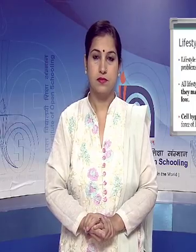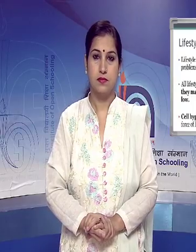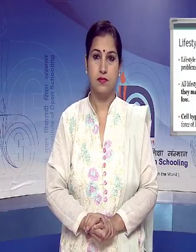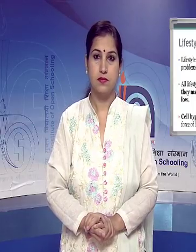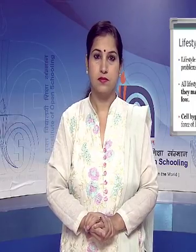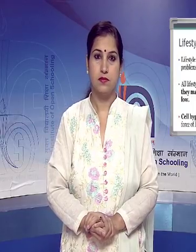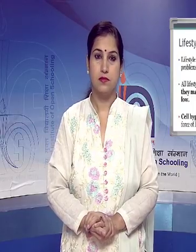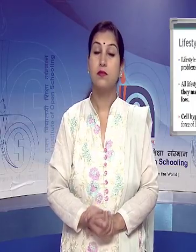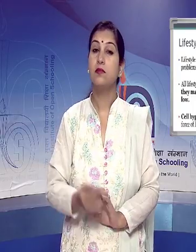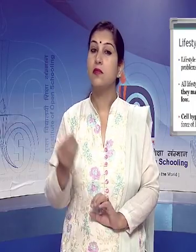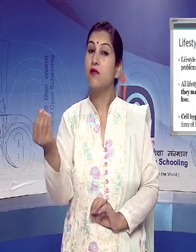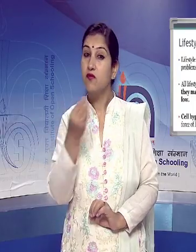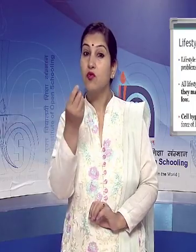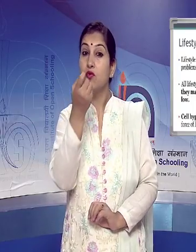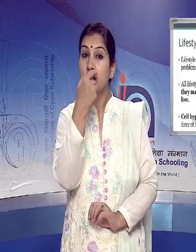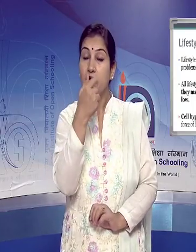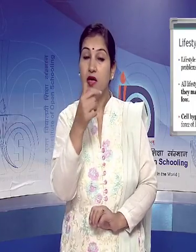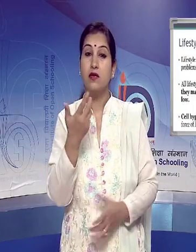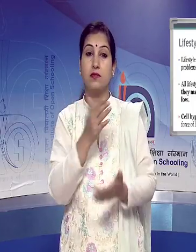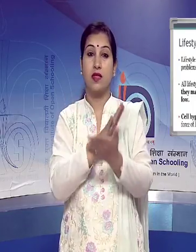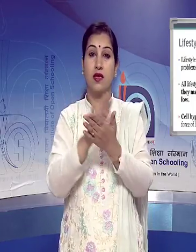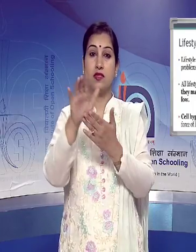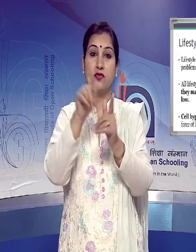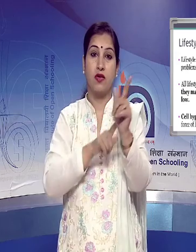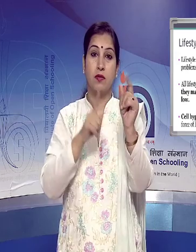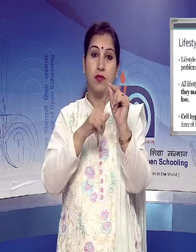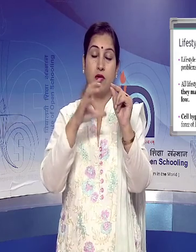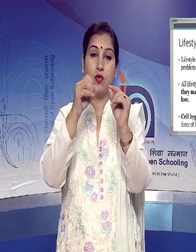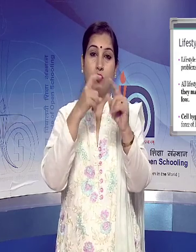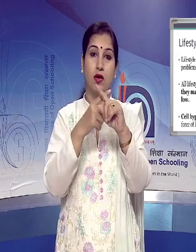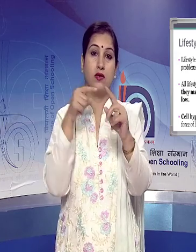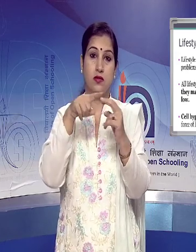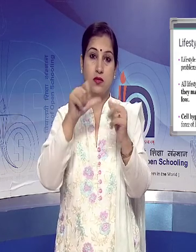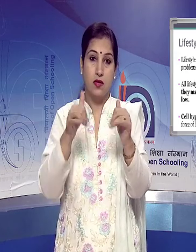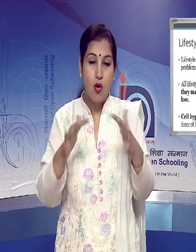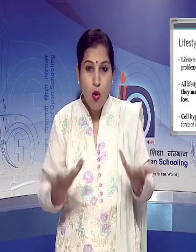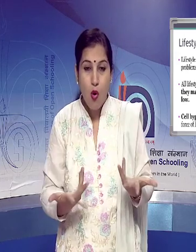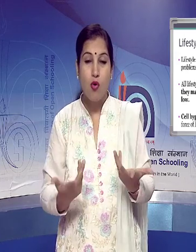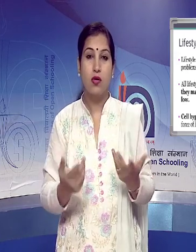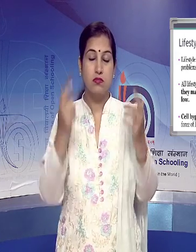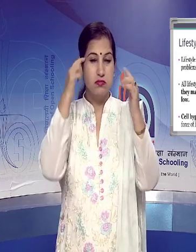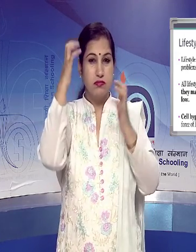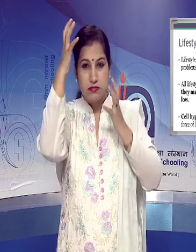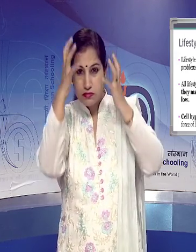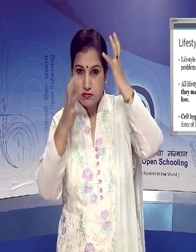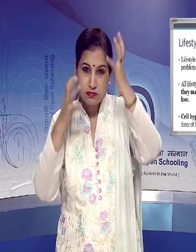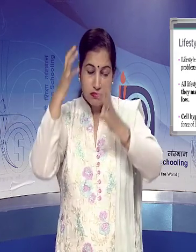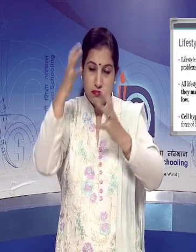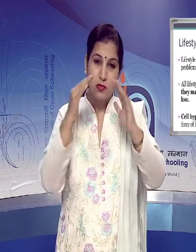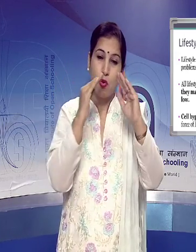Cell hypoxia or oxidative stress is the driving force of lifestyle disease.